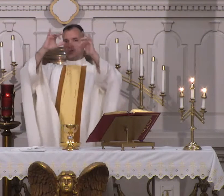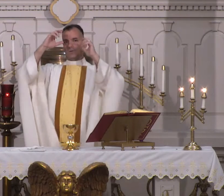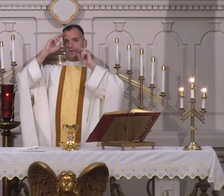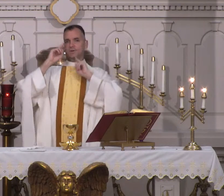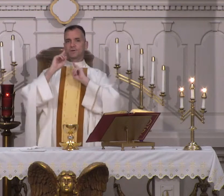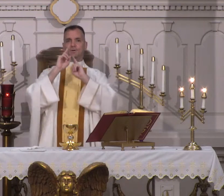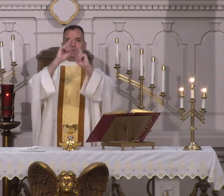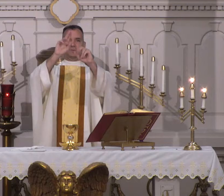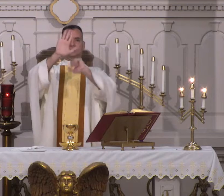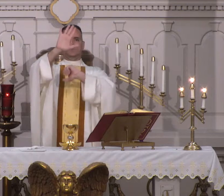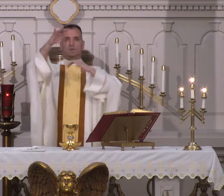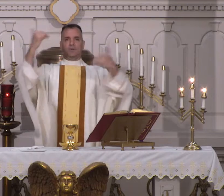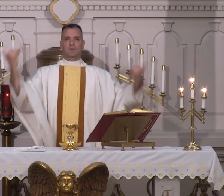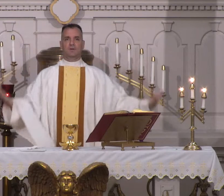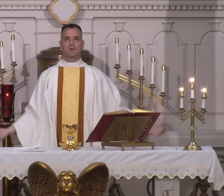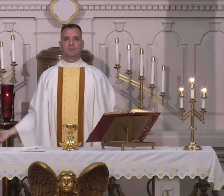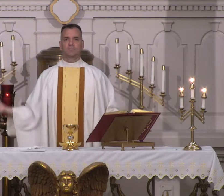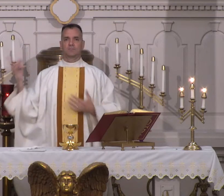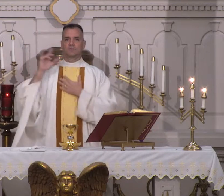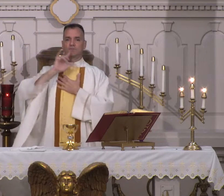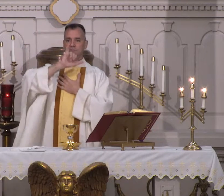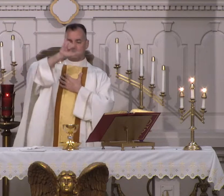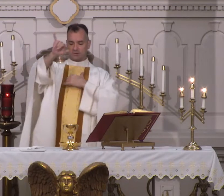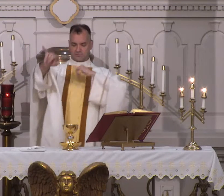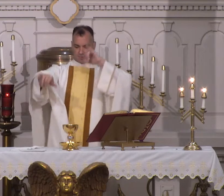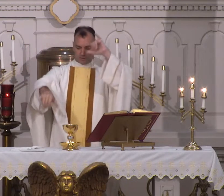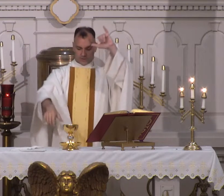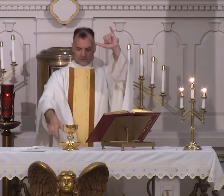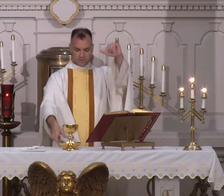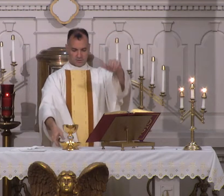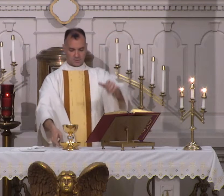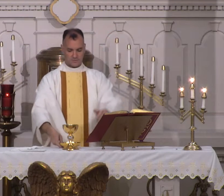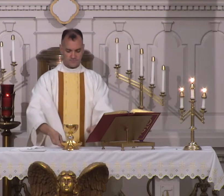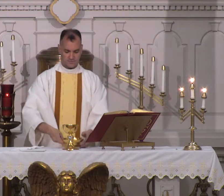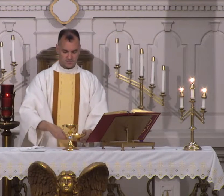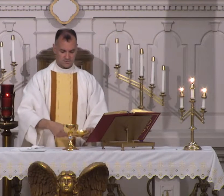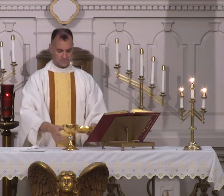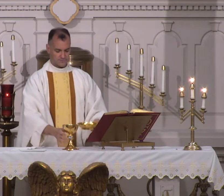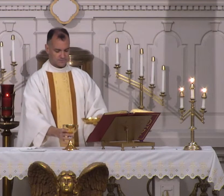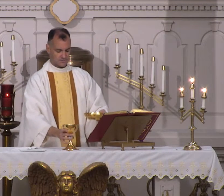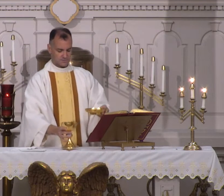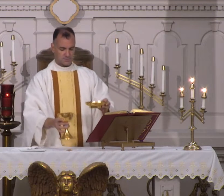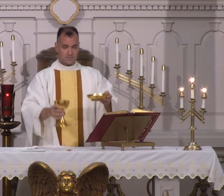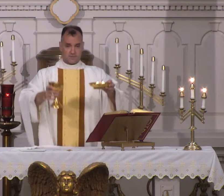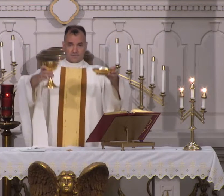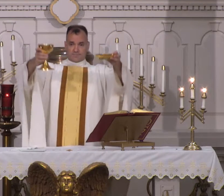and honor is yours forever and ever. Amen.